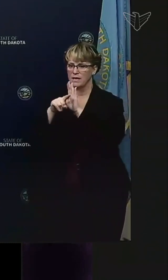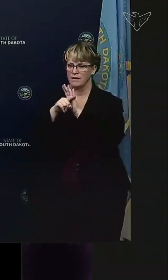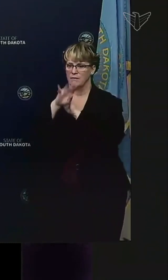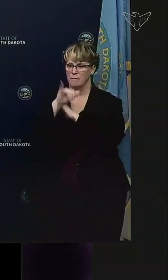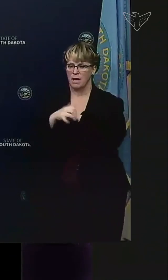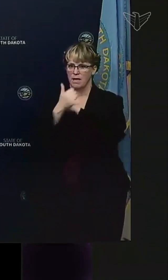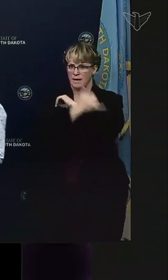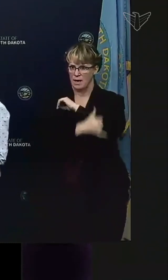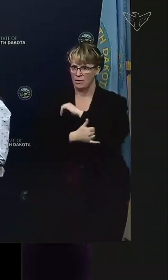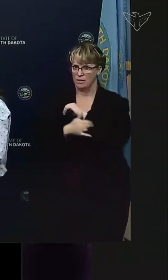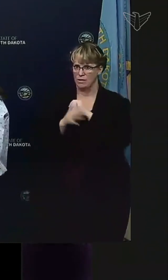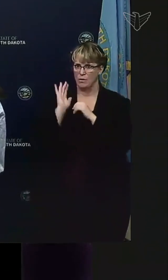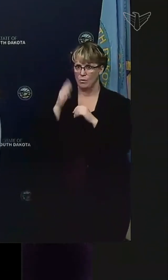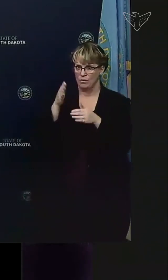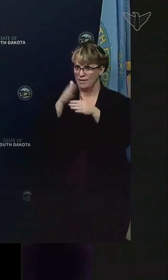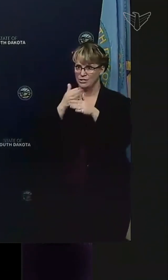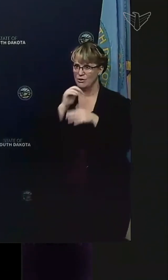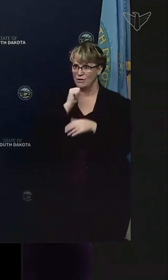county?